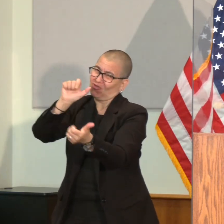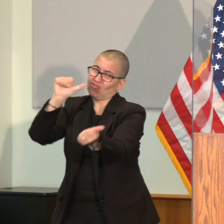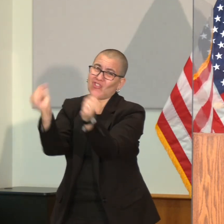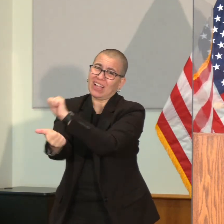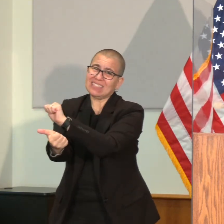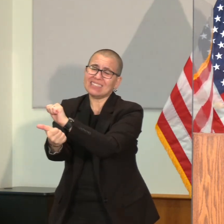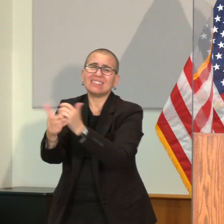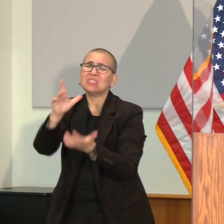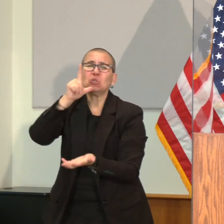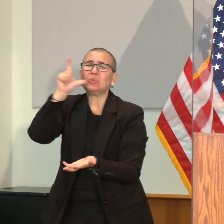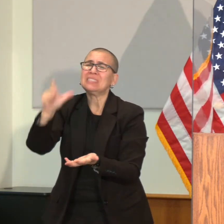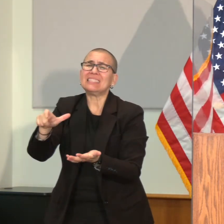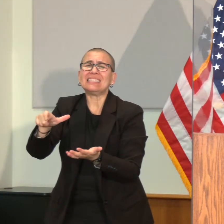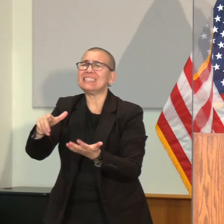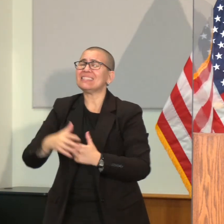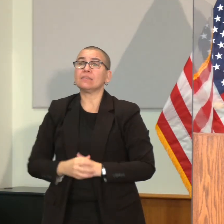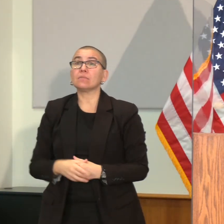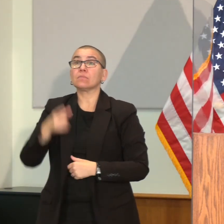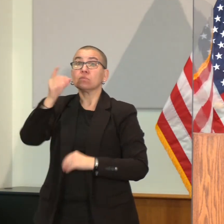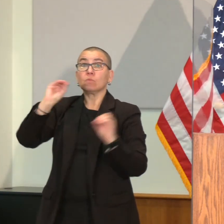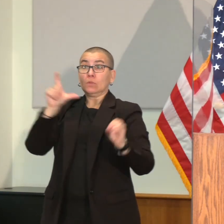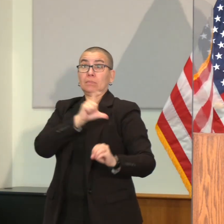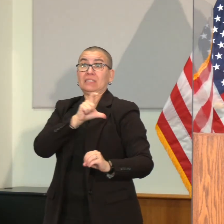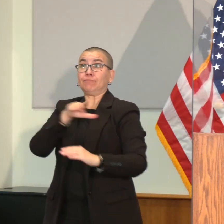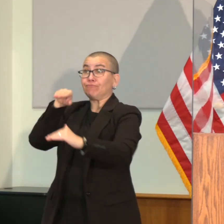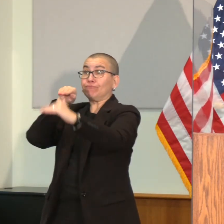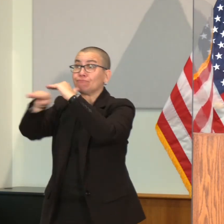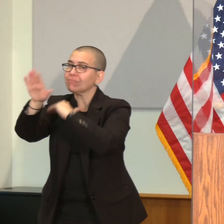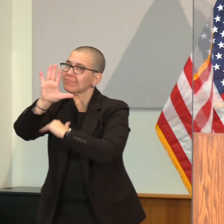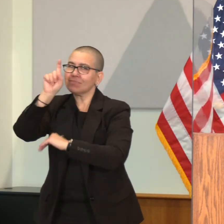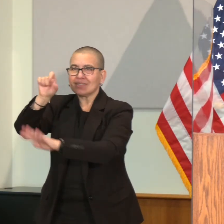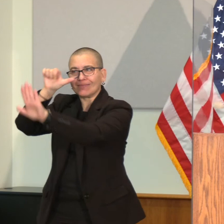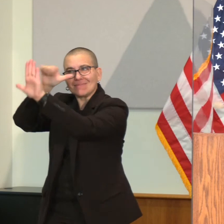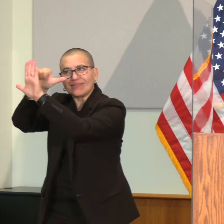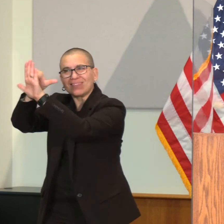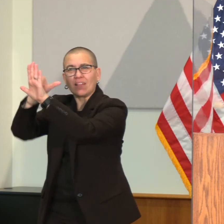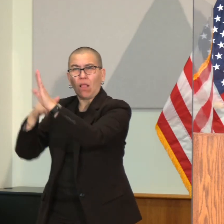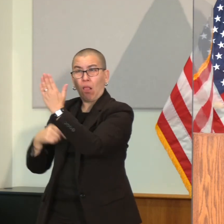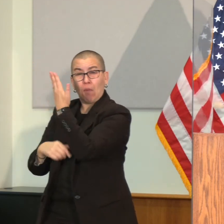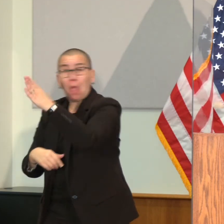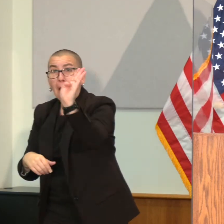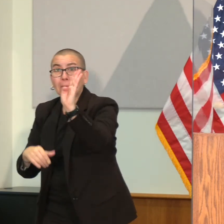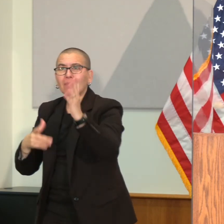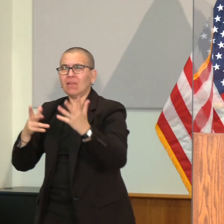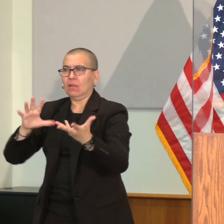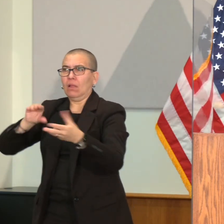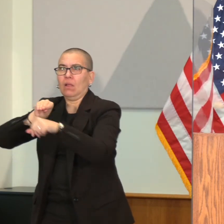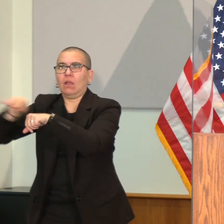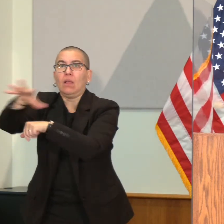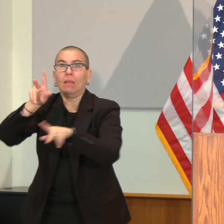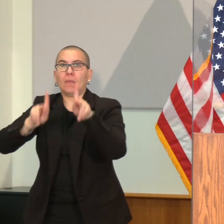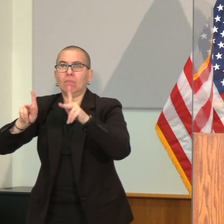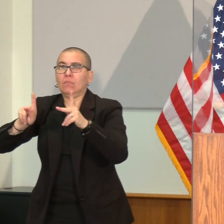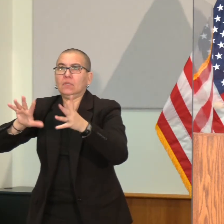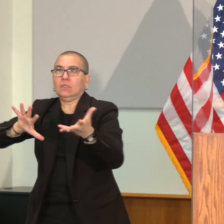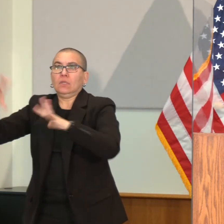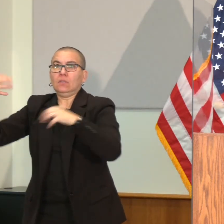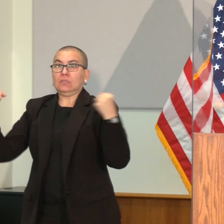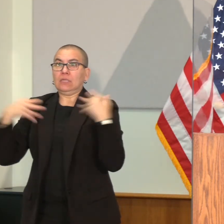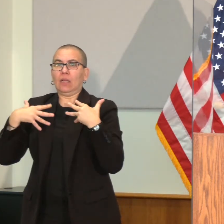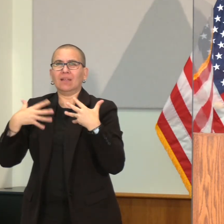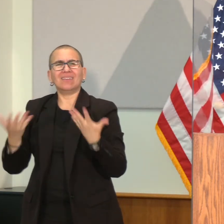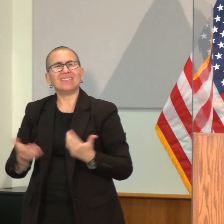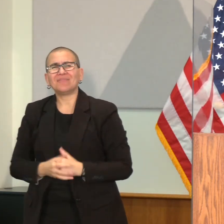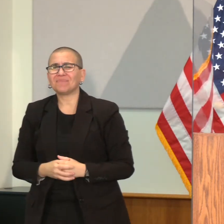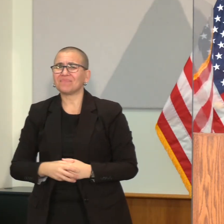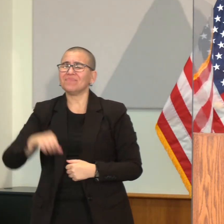no-knock warrants to have horrific mistakes that can happen with that and the terror that comes out of that. Not to say that people aren't going to be held accountable,